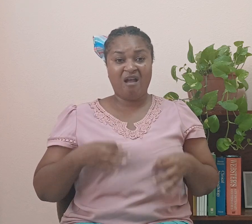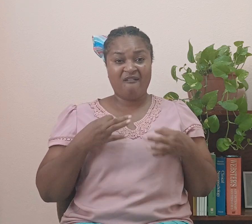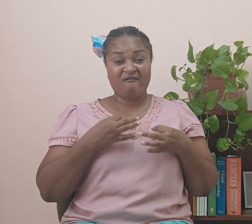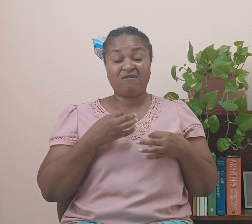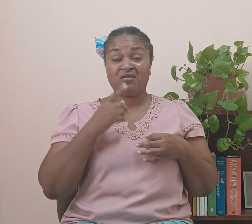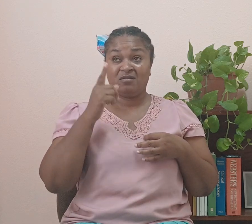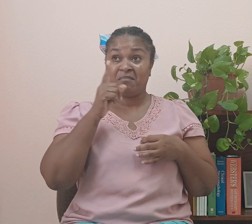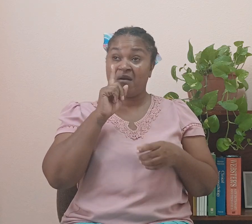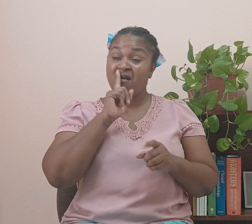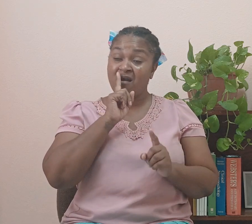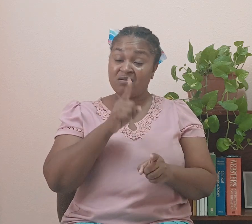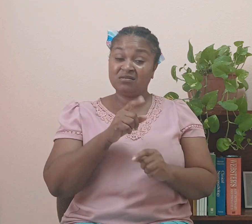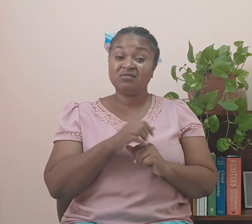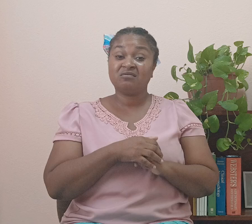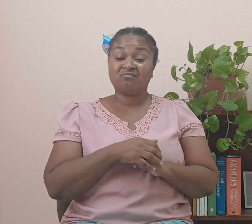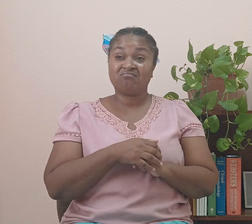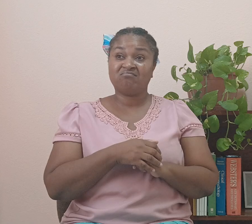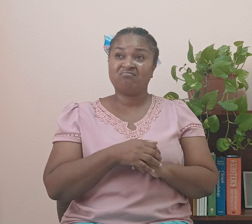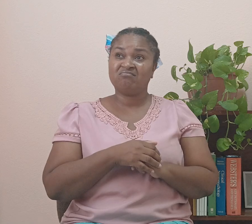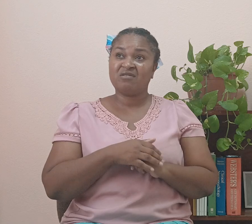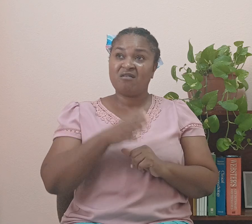God's timing is perfect.